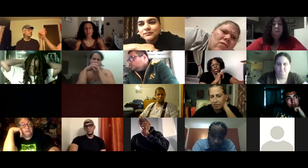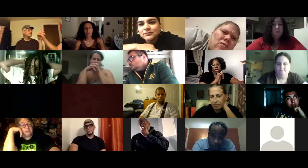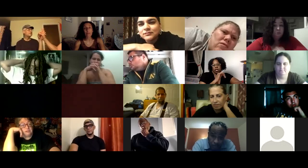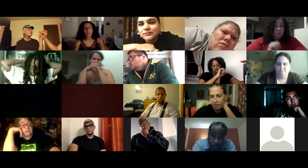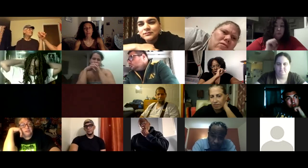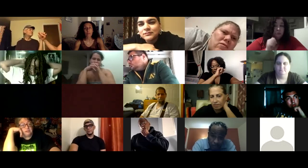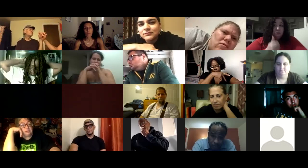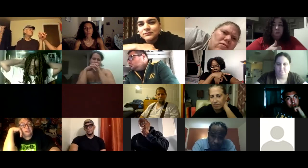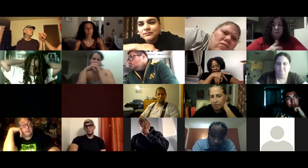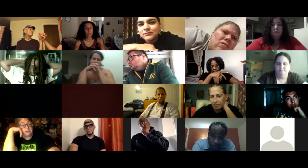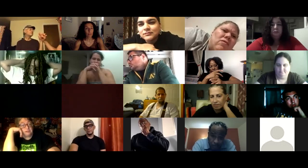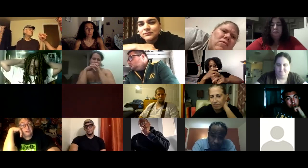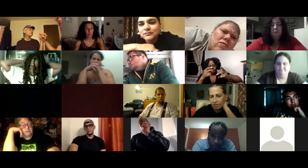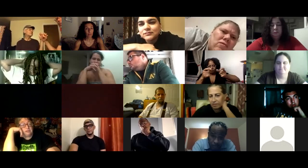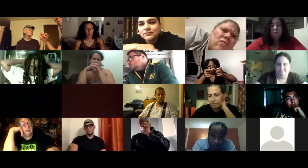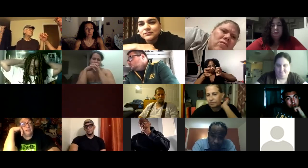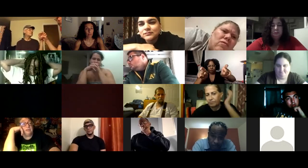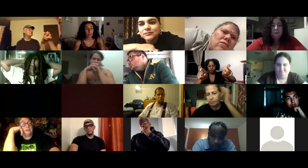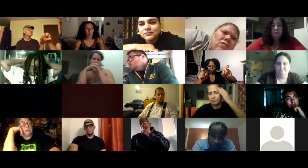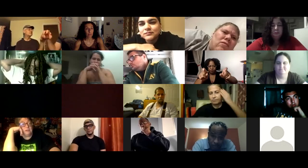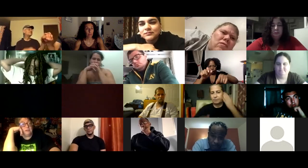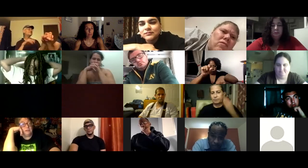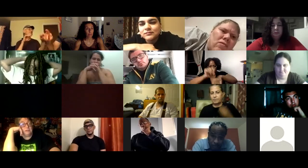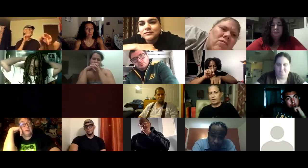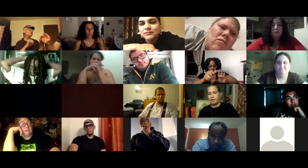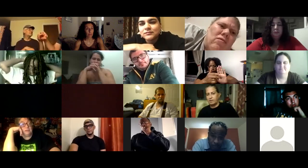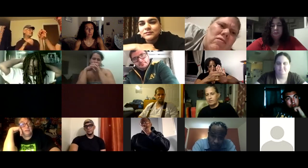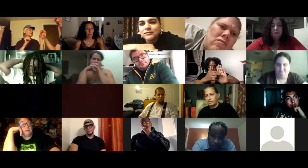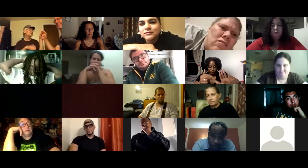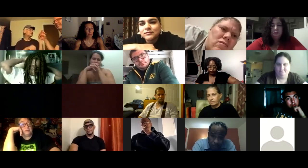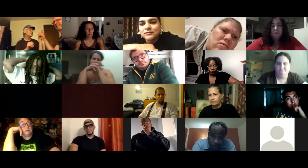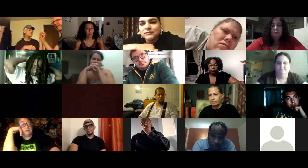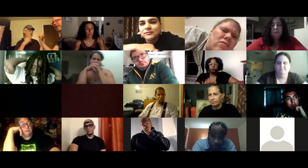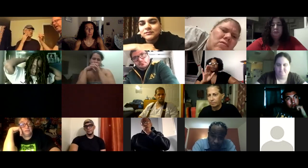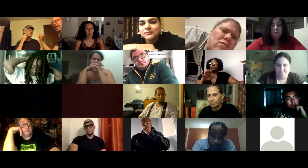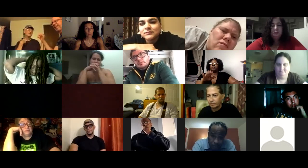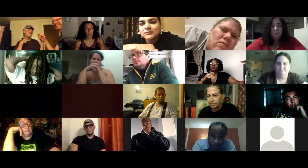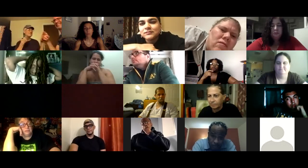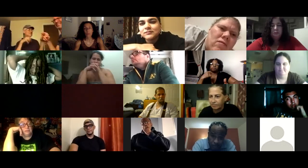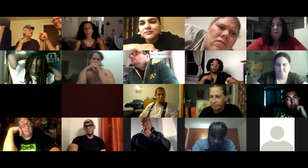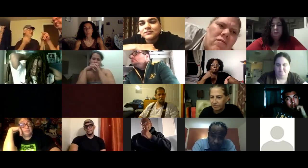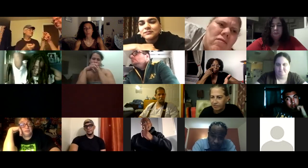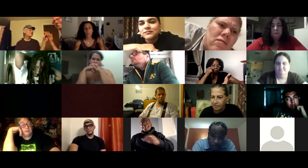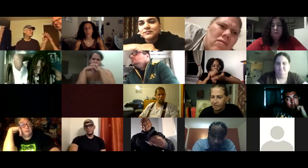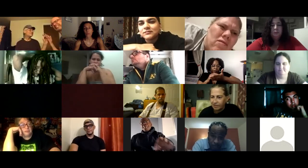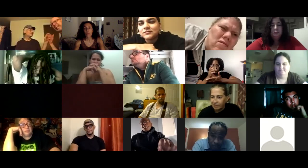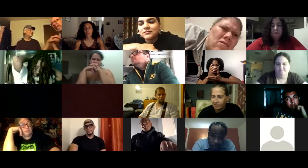or should we keep it as SSPs? What should the name of that job